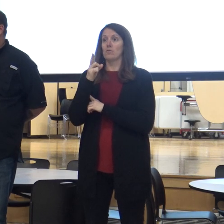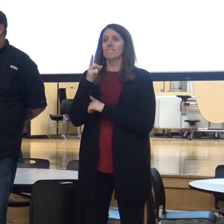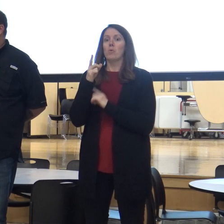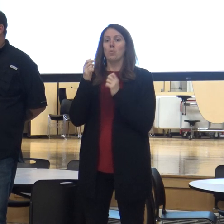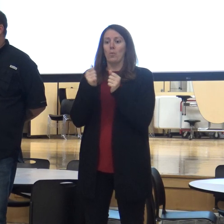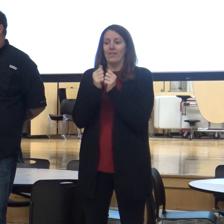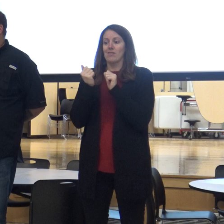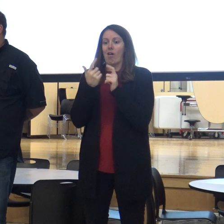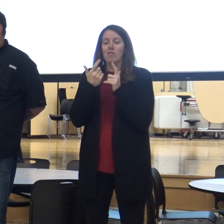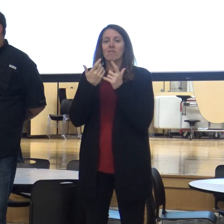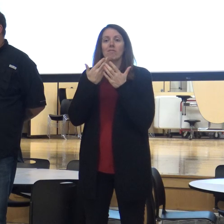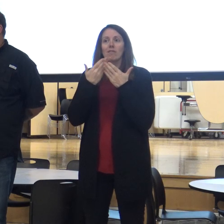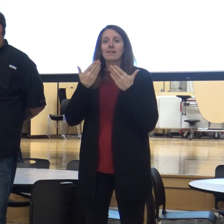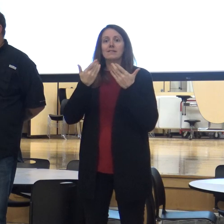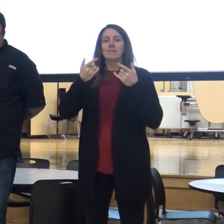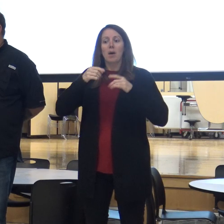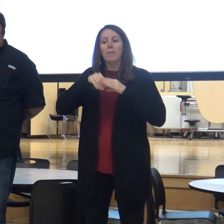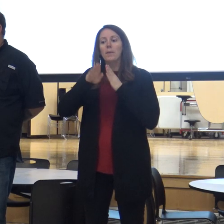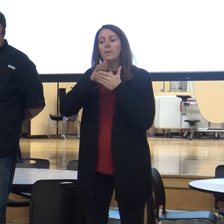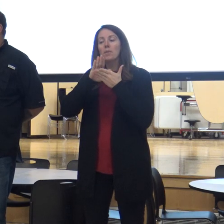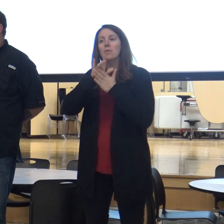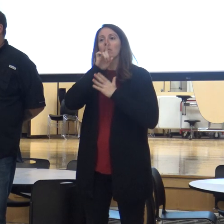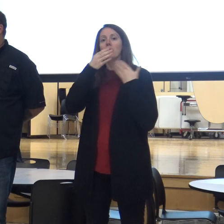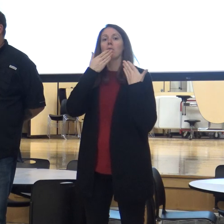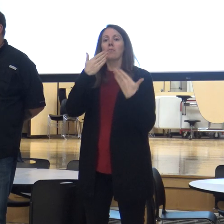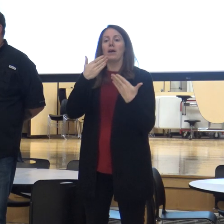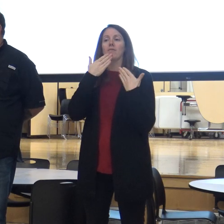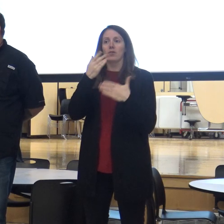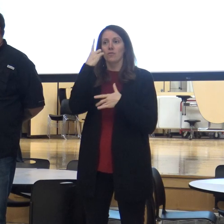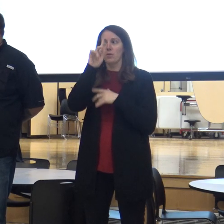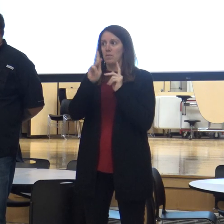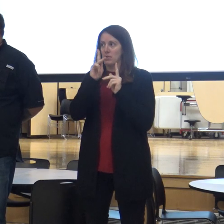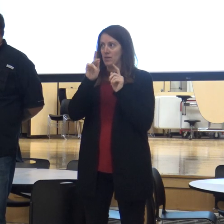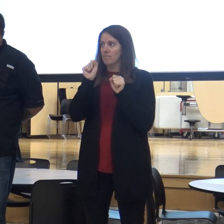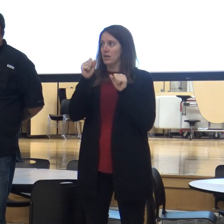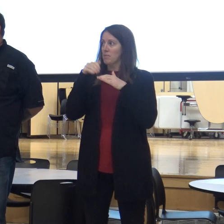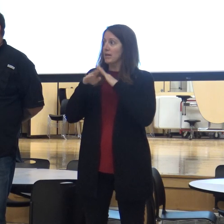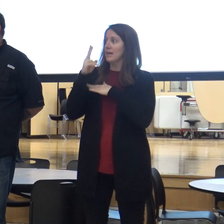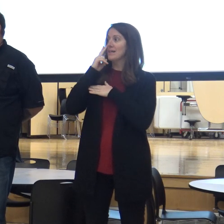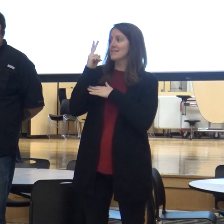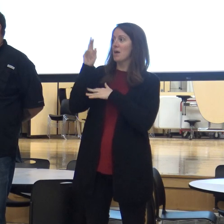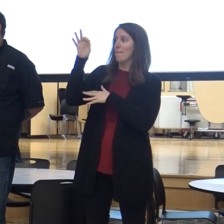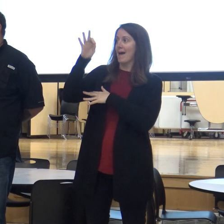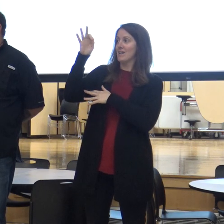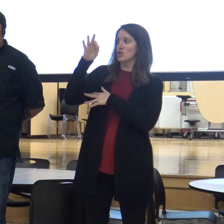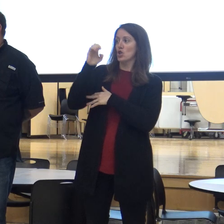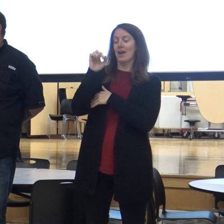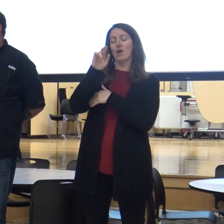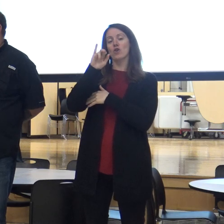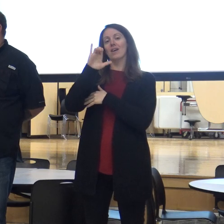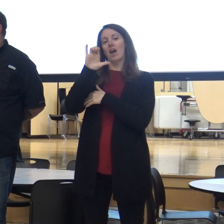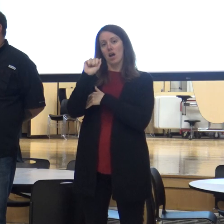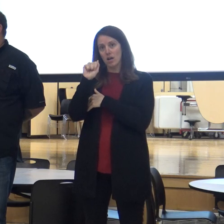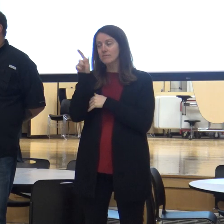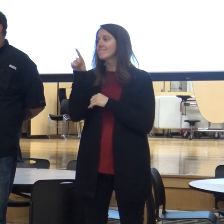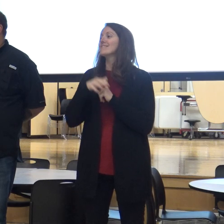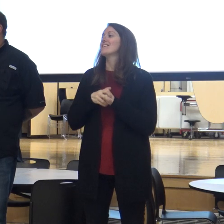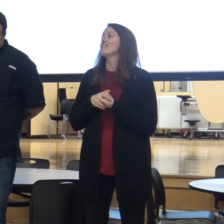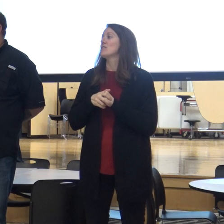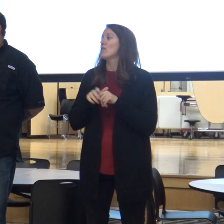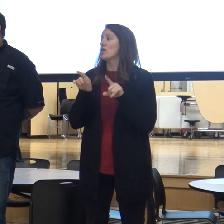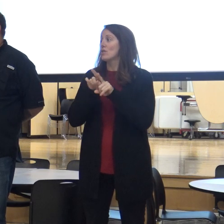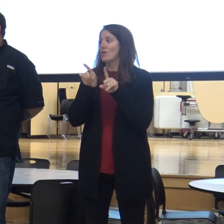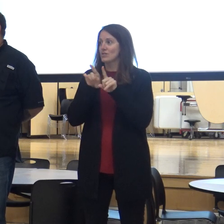health counselors that come in. Mobile Crisis Outreach, I see Pastor Erica, you want to wave in the back. So as well as